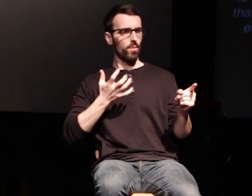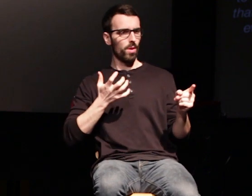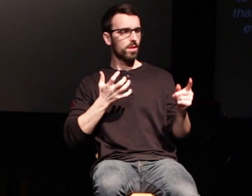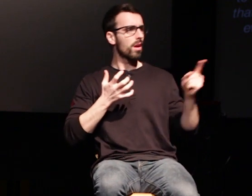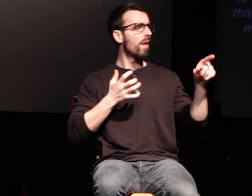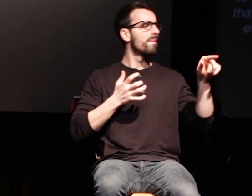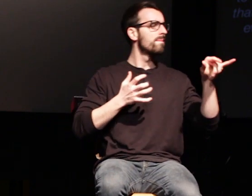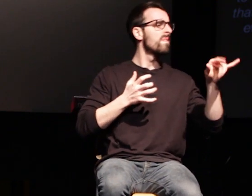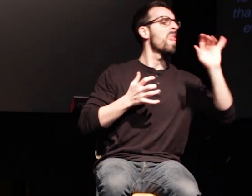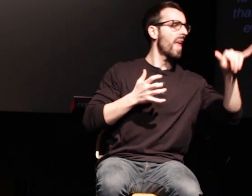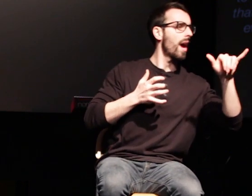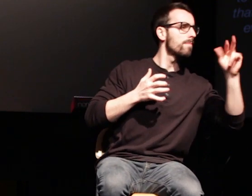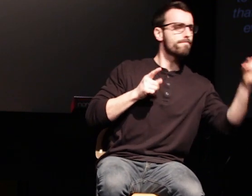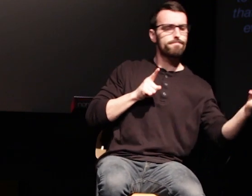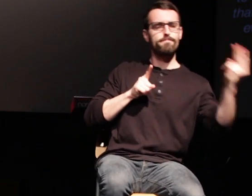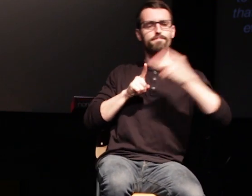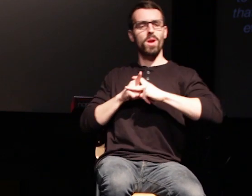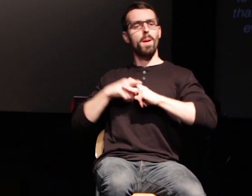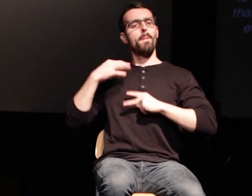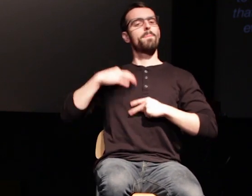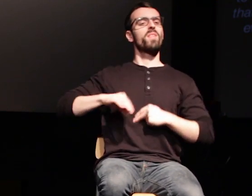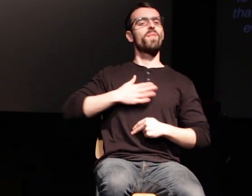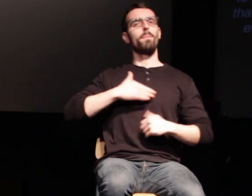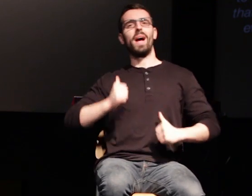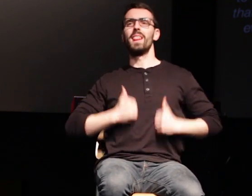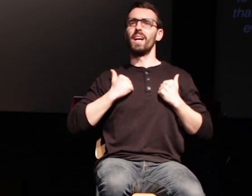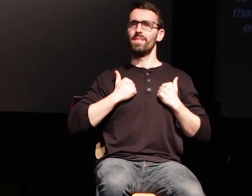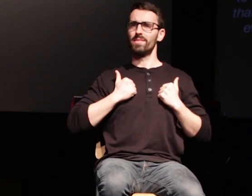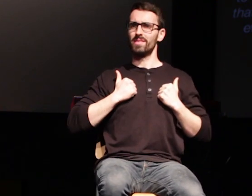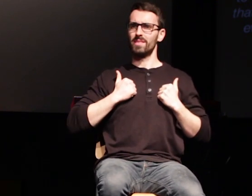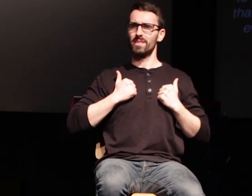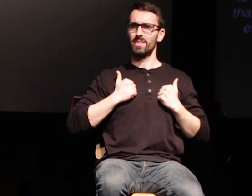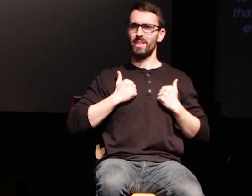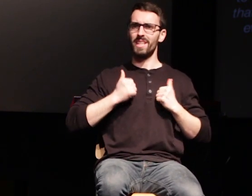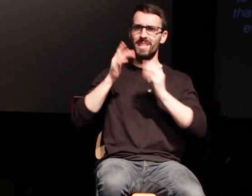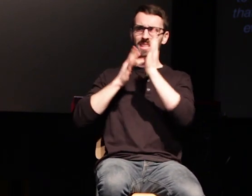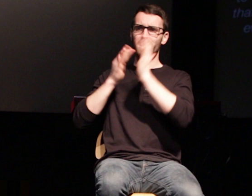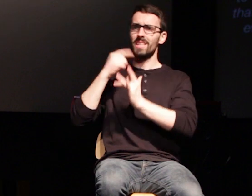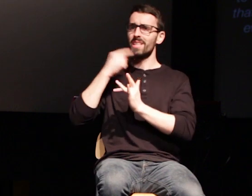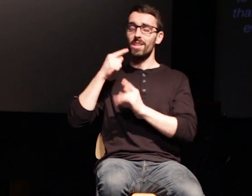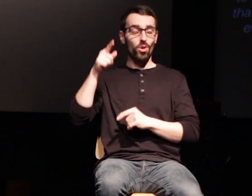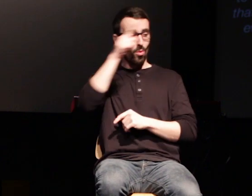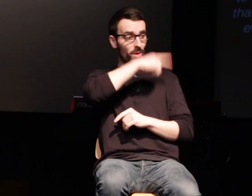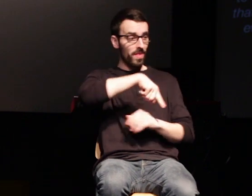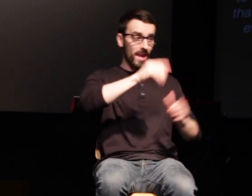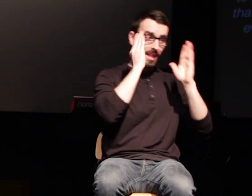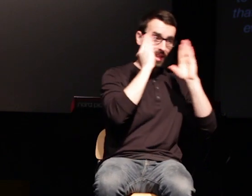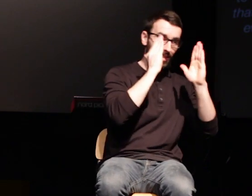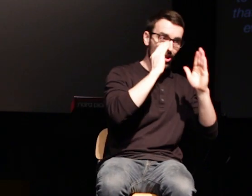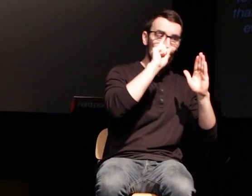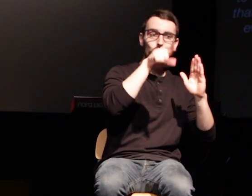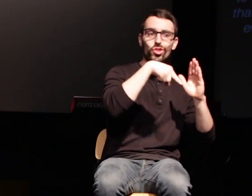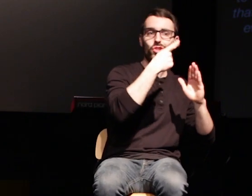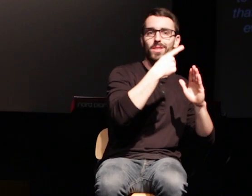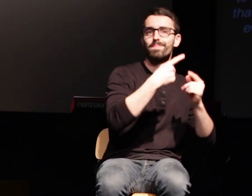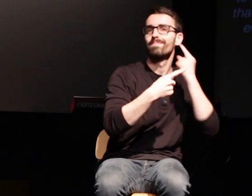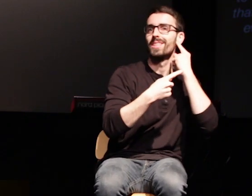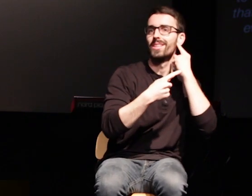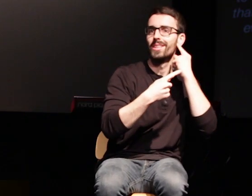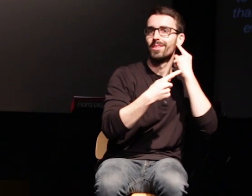life better or somehow they can profit. It's them as an end goal. And Jesus says when they listen only with their ears and they're